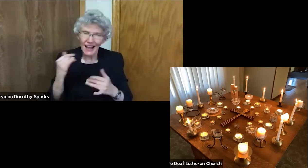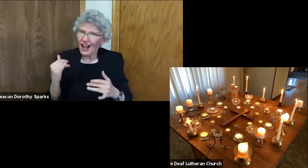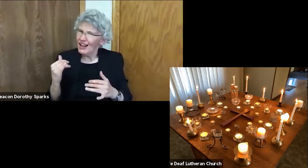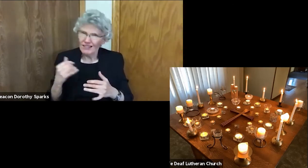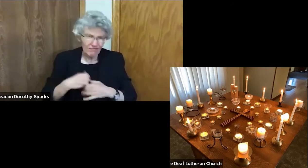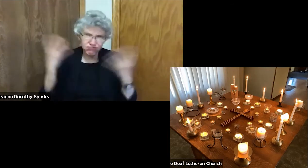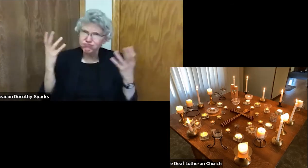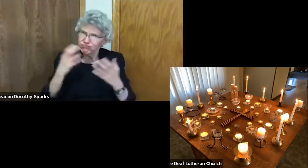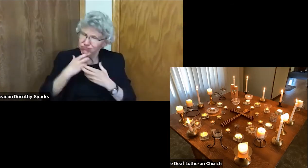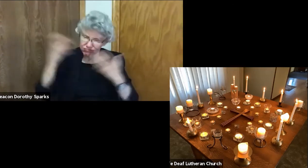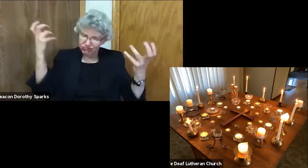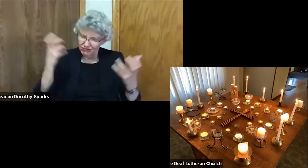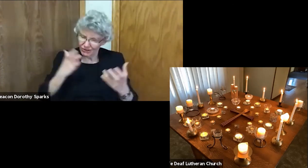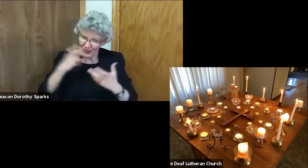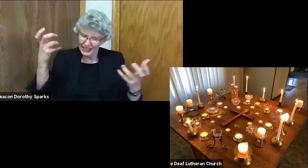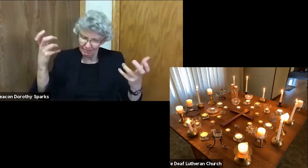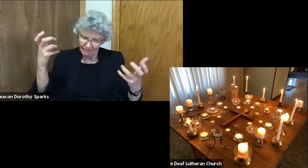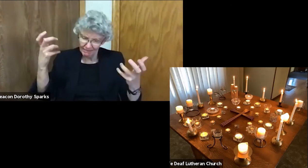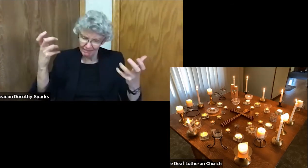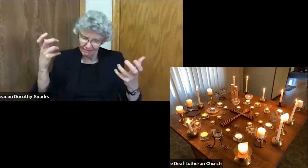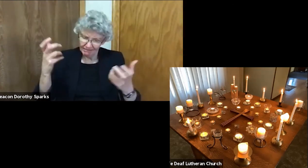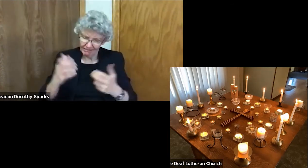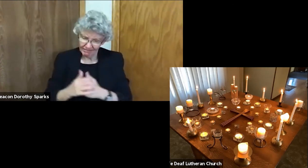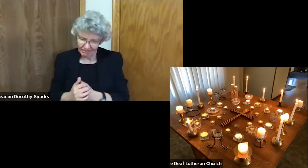For those whose voices have been silenced.